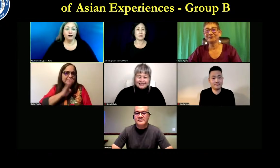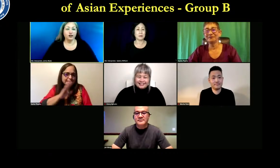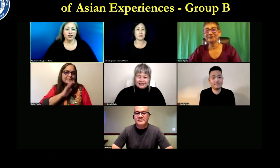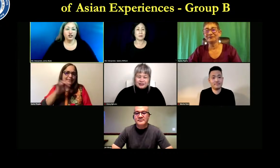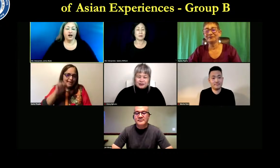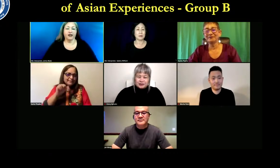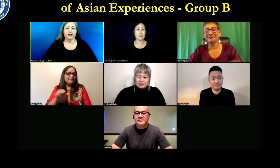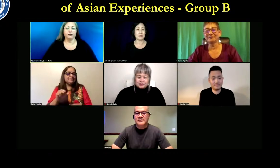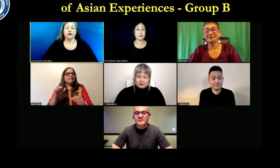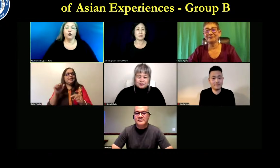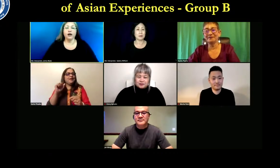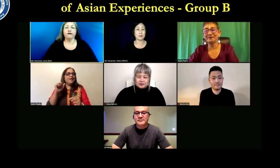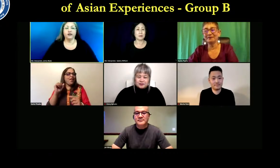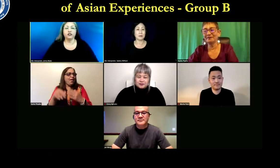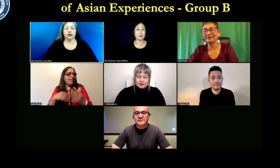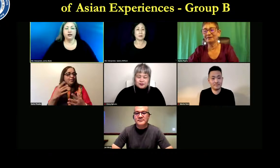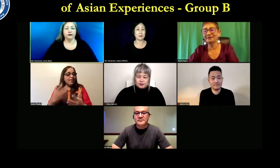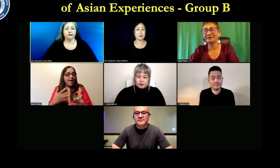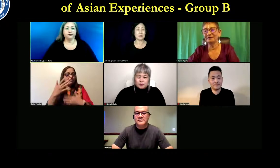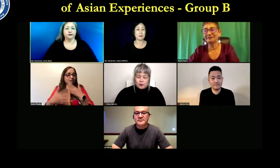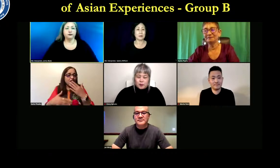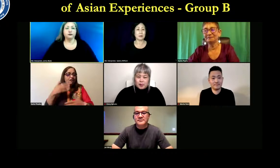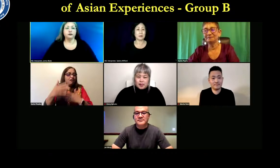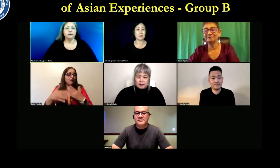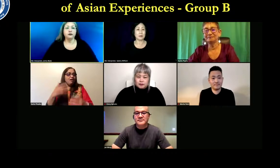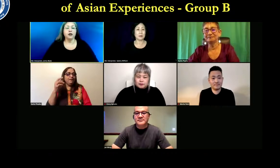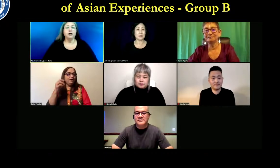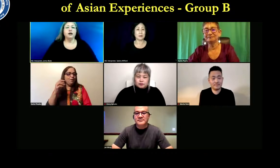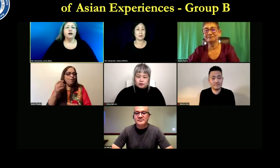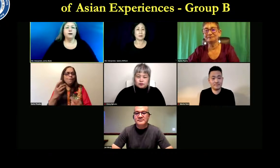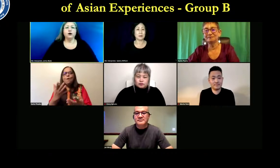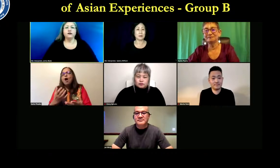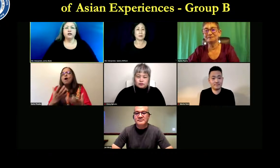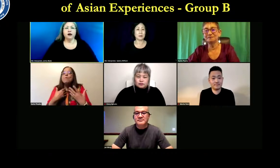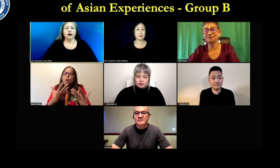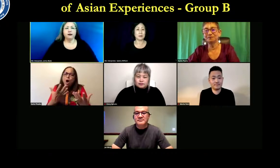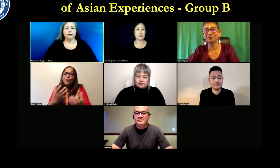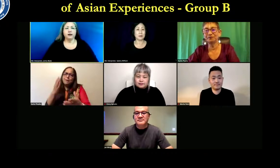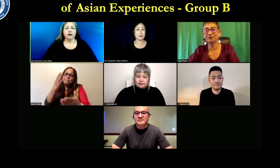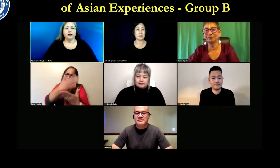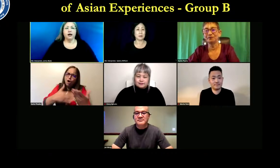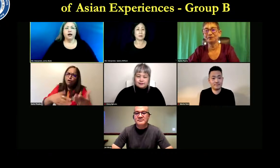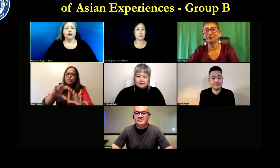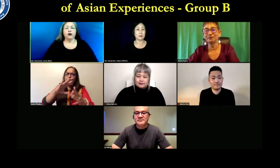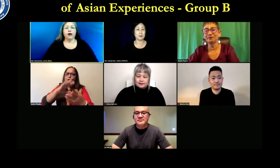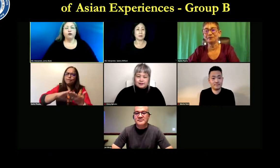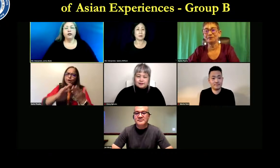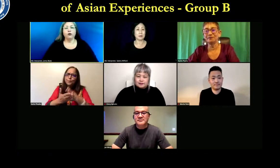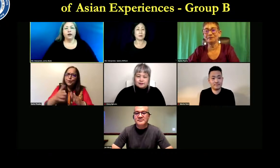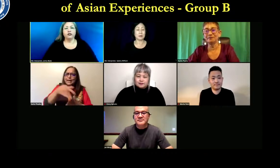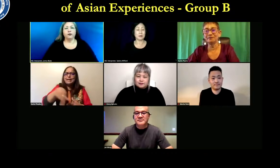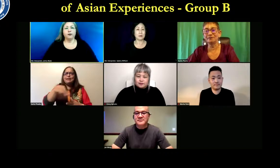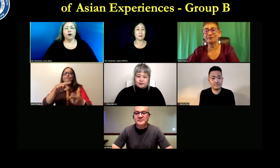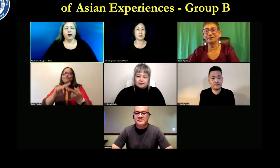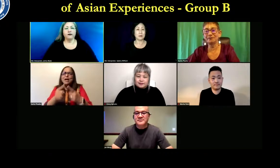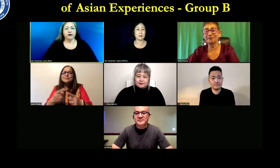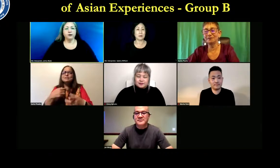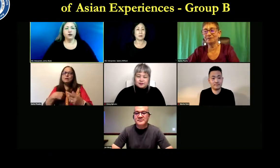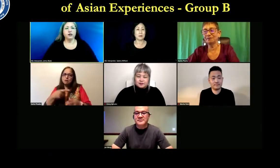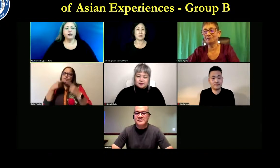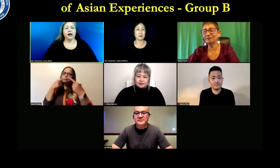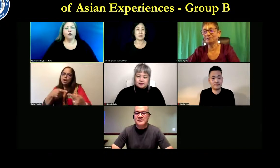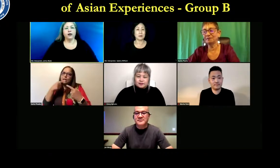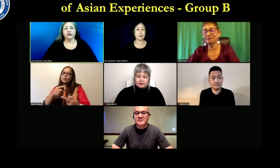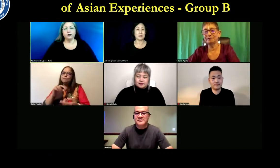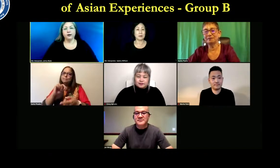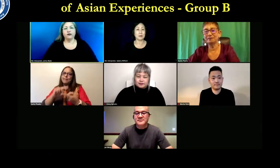extreme culture shock, and it was quite frustrating. But over time, you know, I really wanted to be a part of the